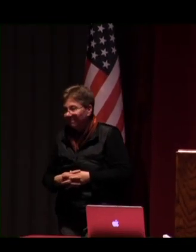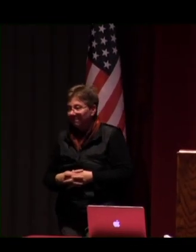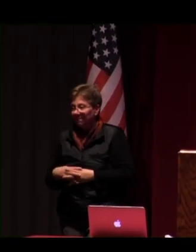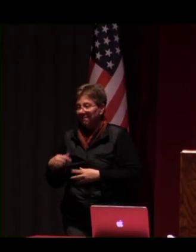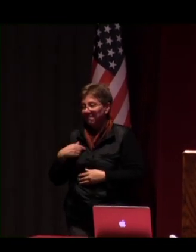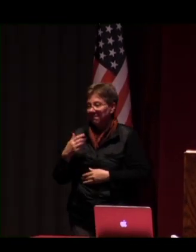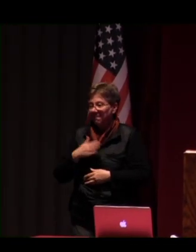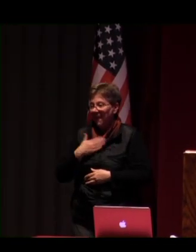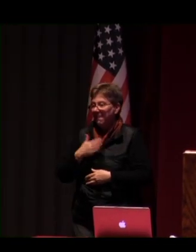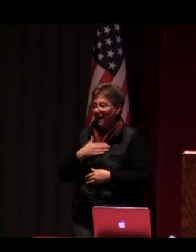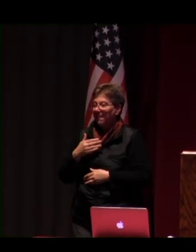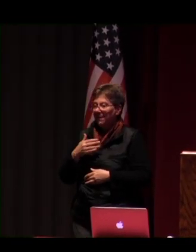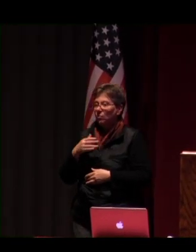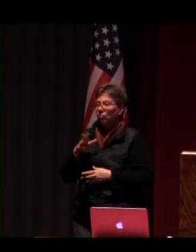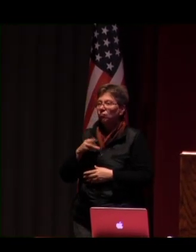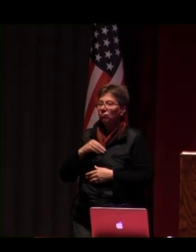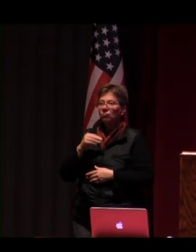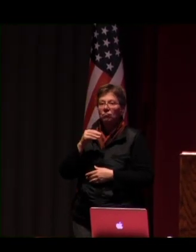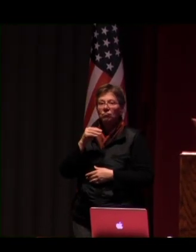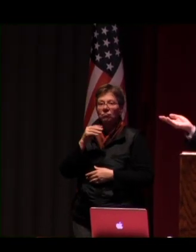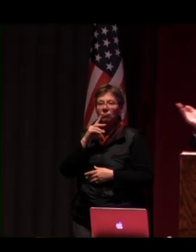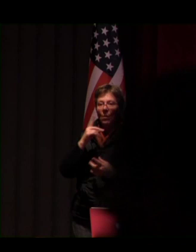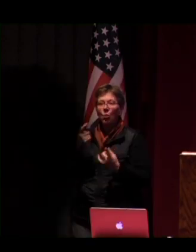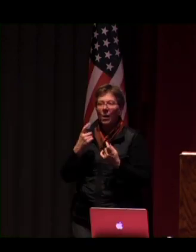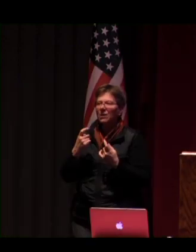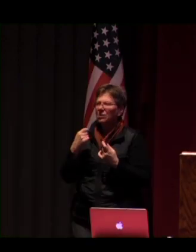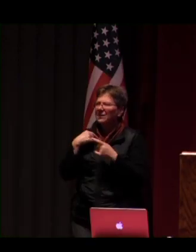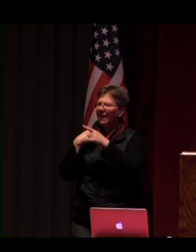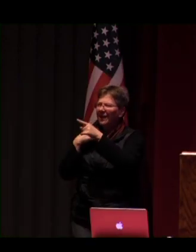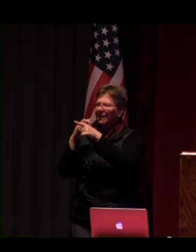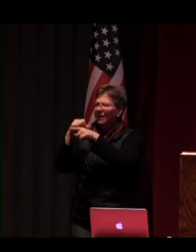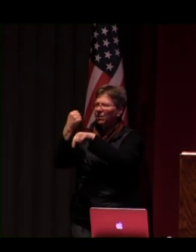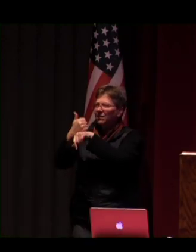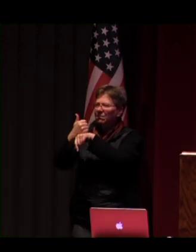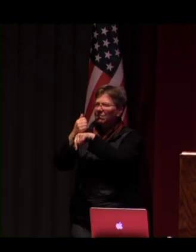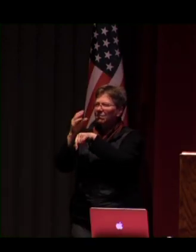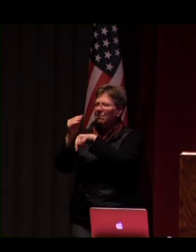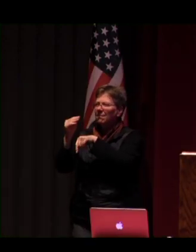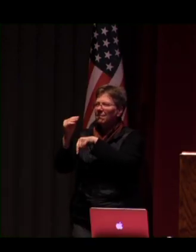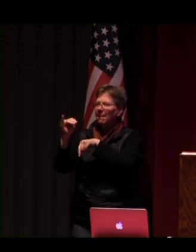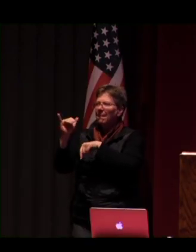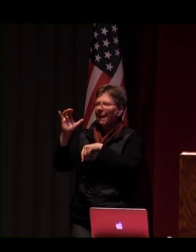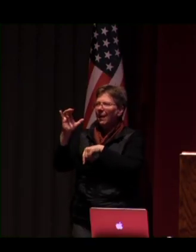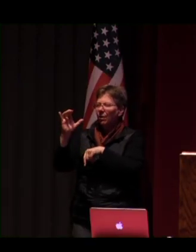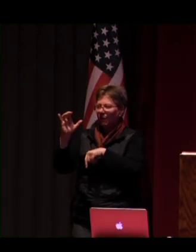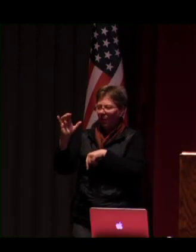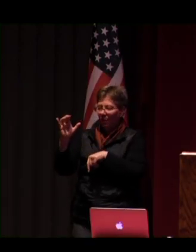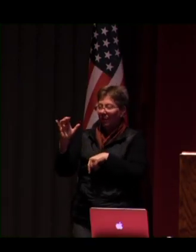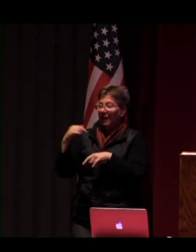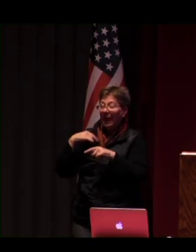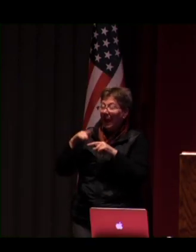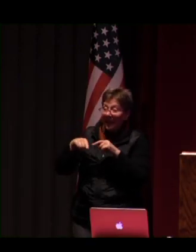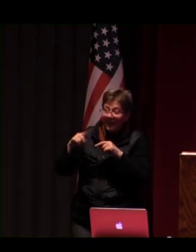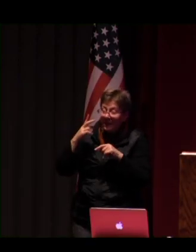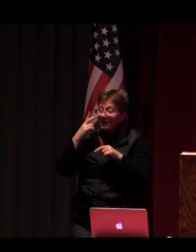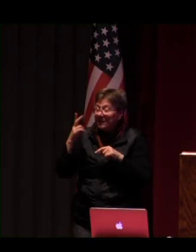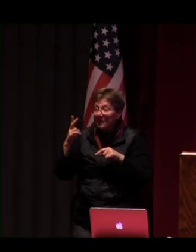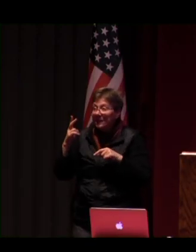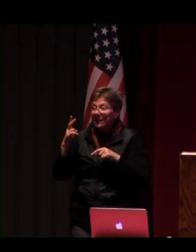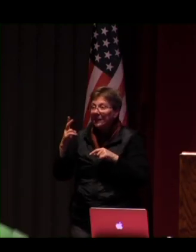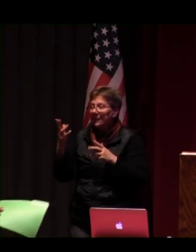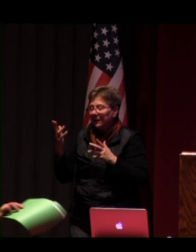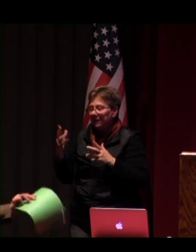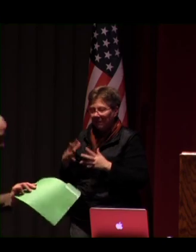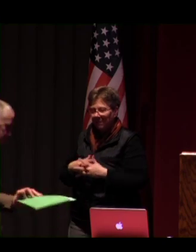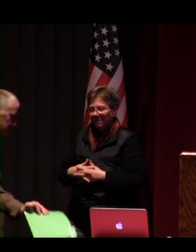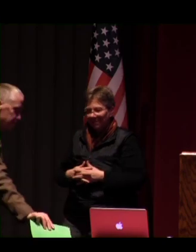To take questions. I think there are microphones around here, and I think I'm going to, if you don't mind, John, if you could call on people, because the lights are shining in my eyes, and I can't actually see any of you.